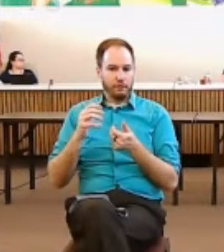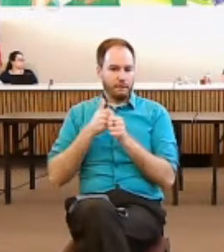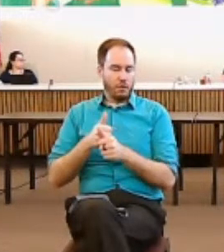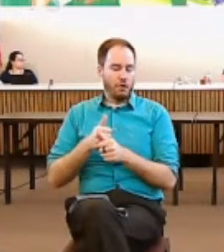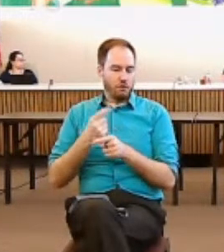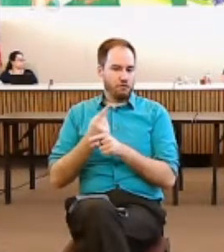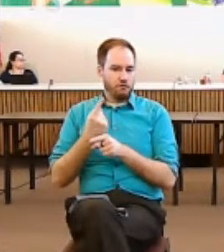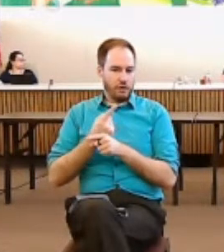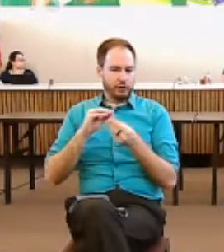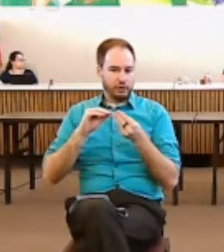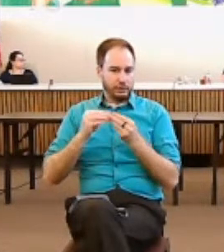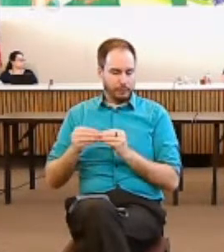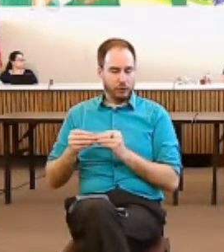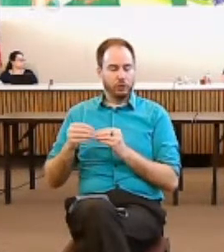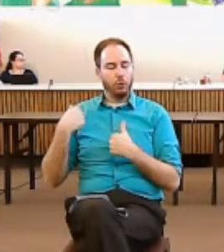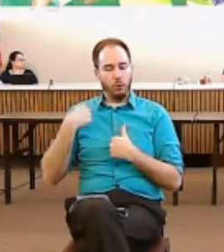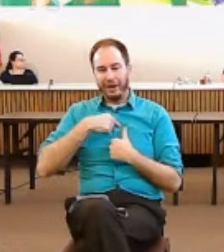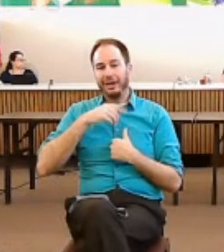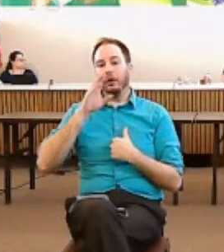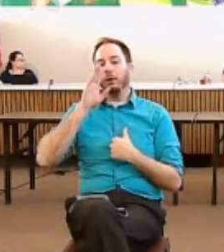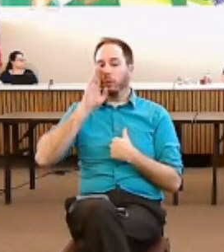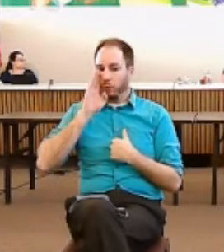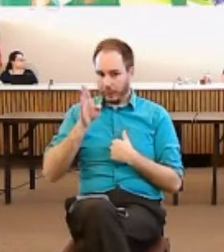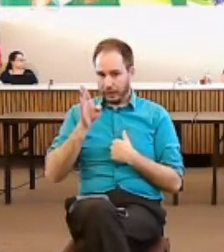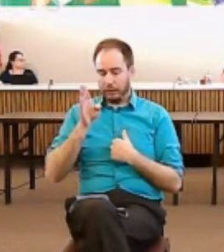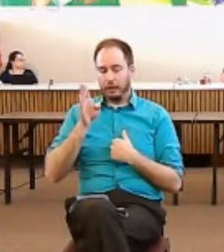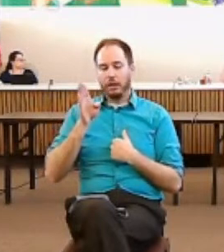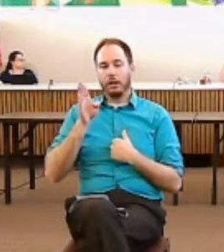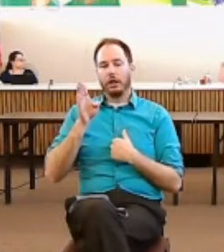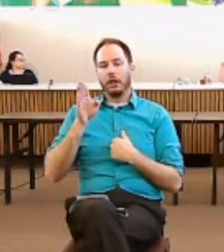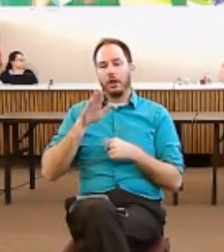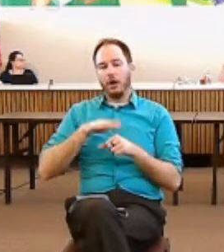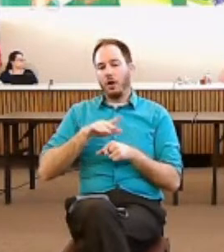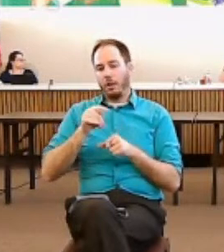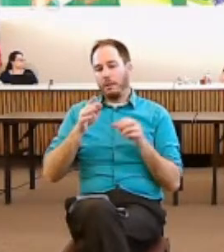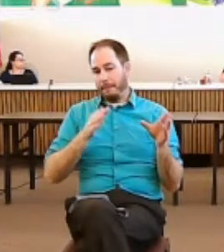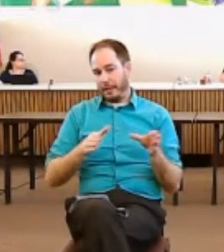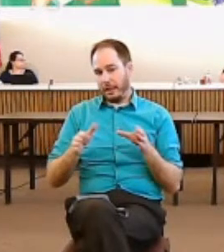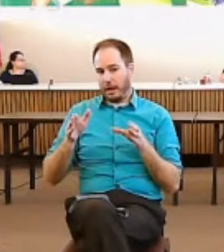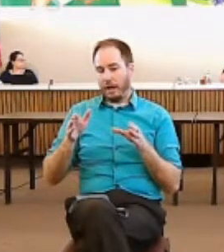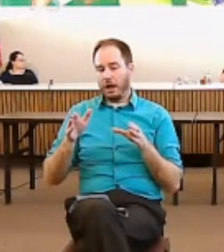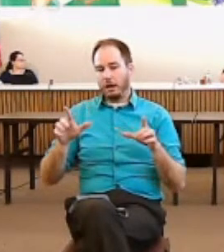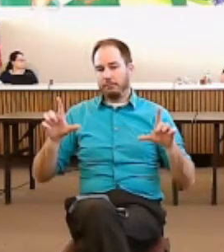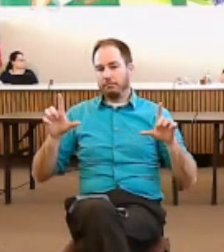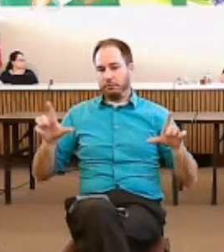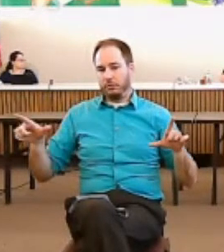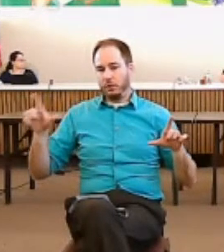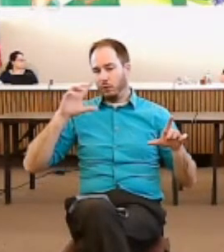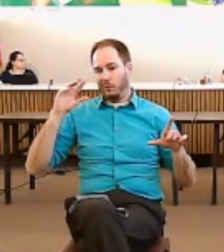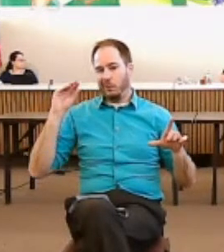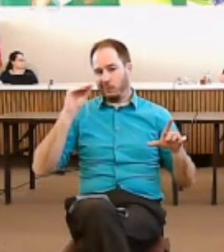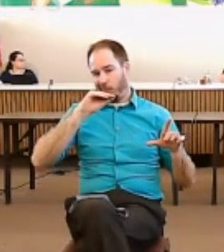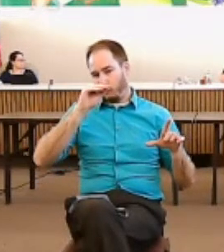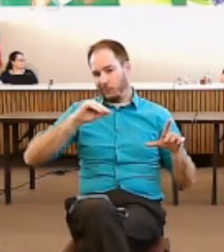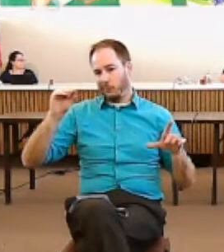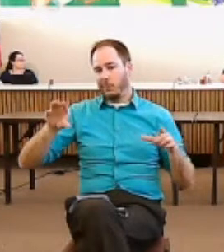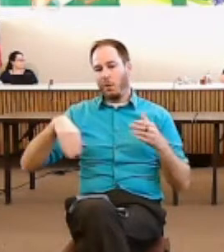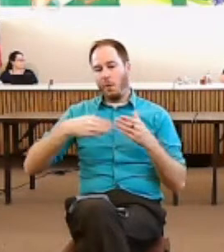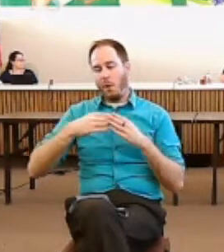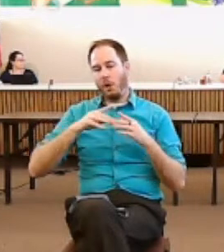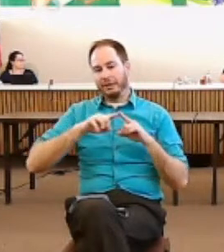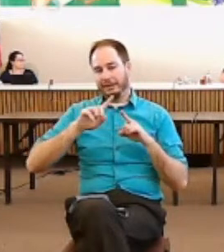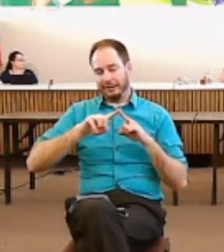numbers. And so, like I said, what we'll do is on the plan, we'll have them put what the elevation of